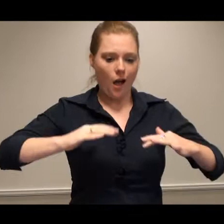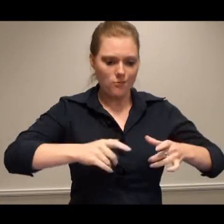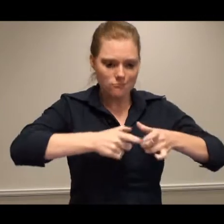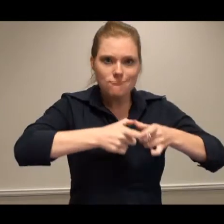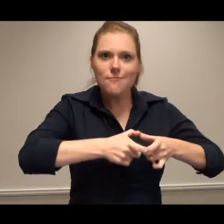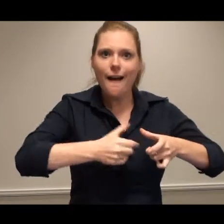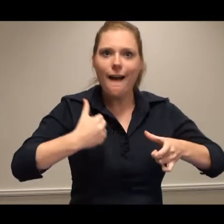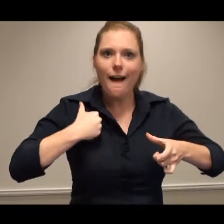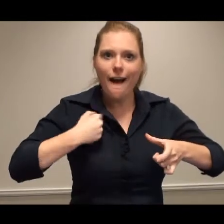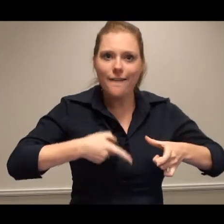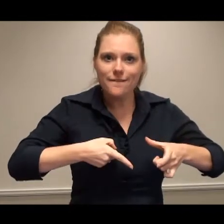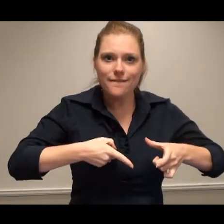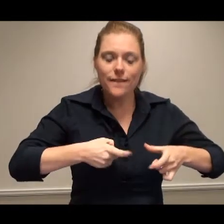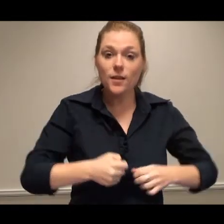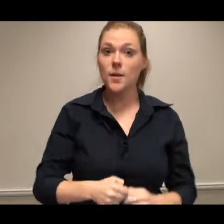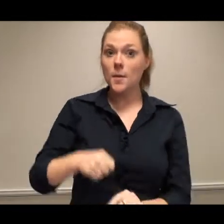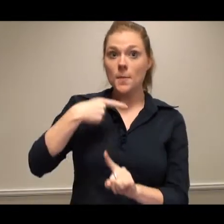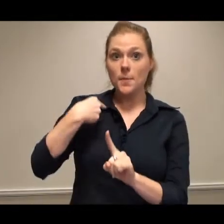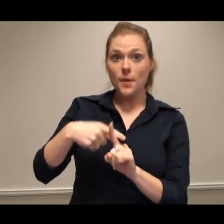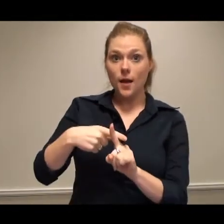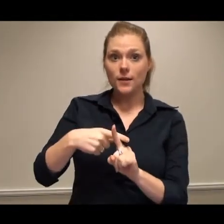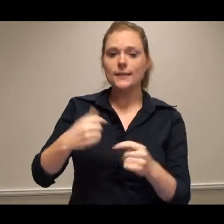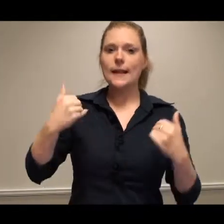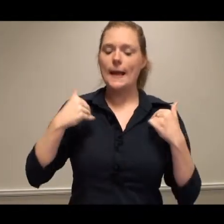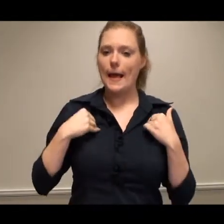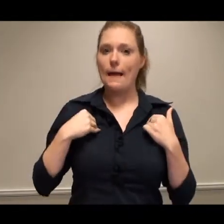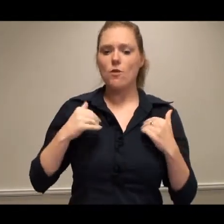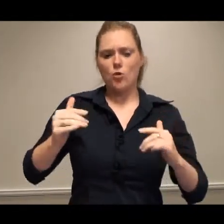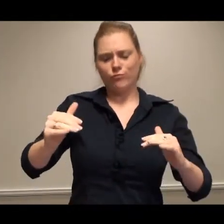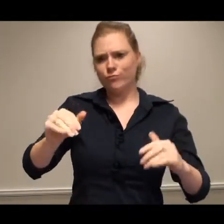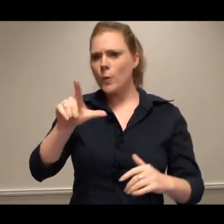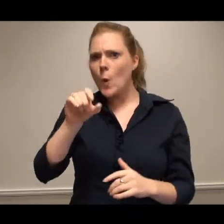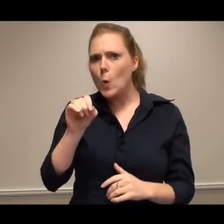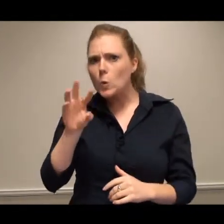as well as a low tone audible alarm